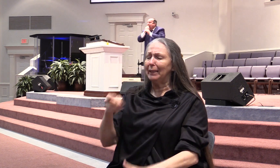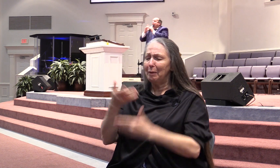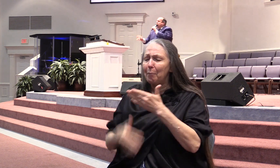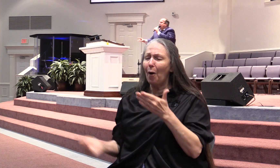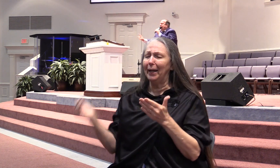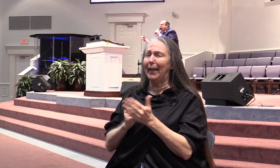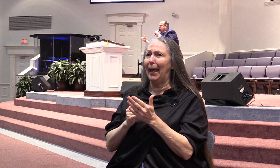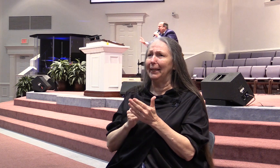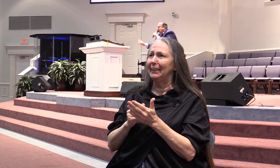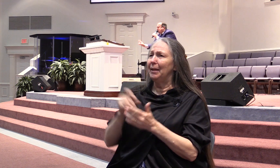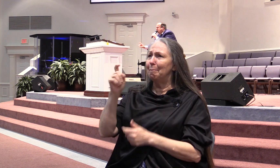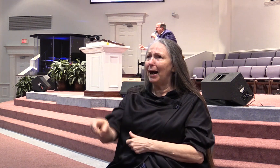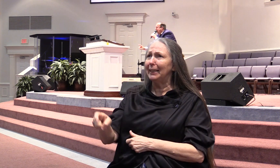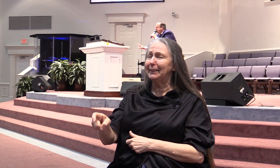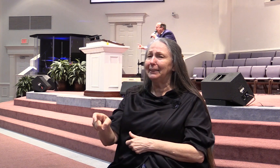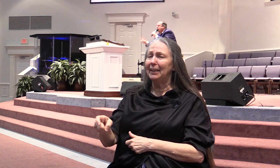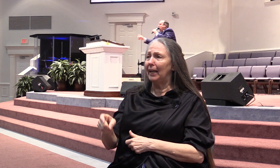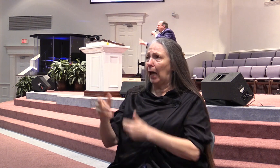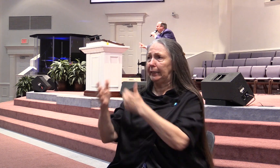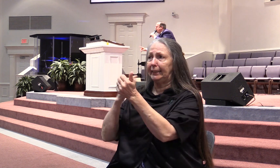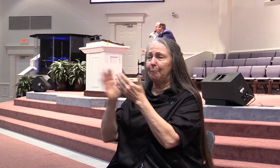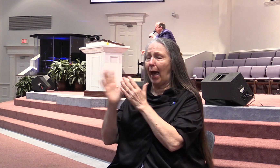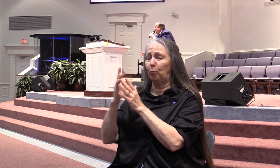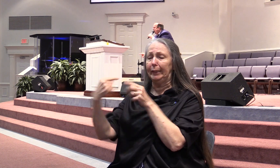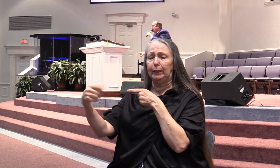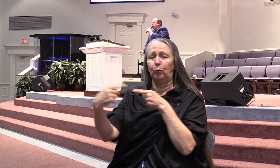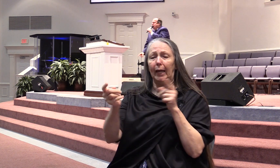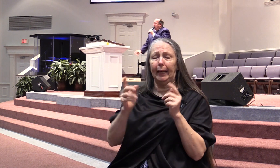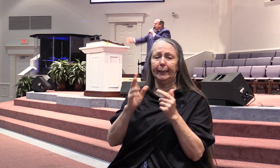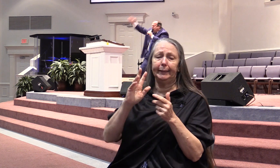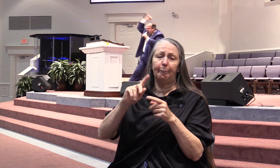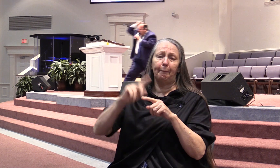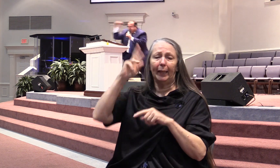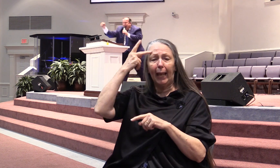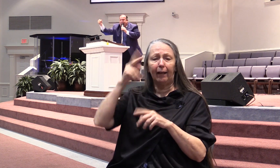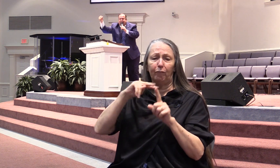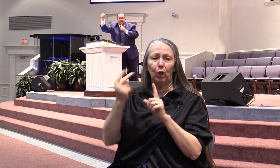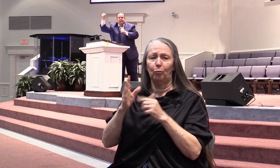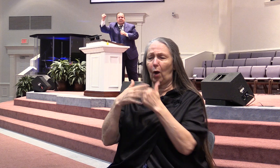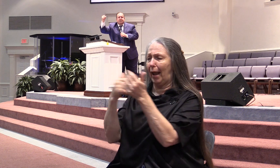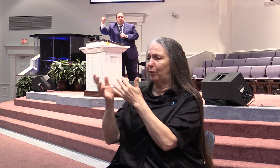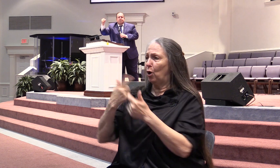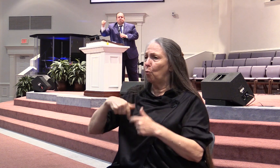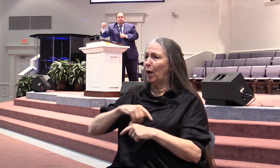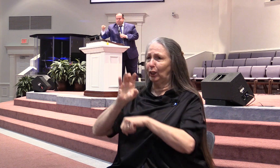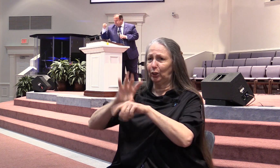again, and whatever differences there may be really don't matter, because this is a body.